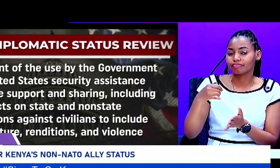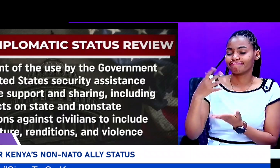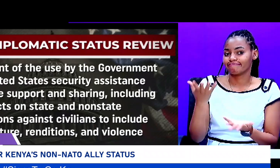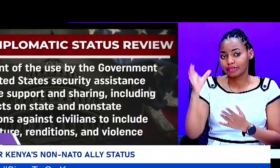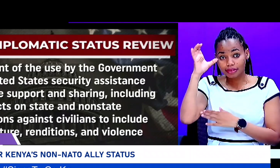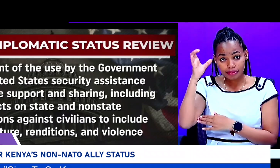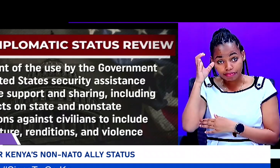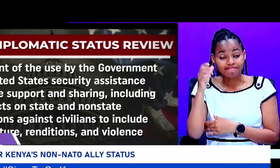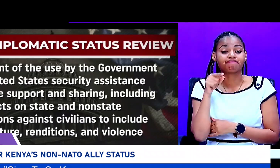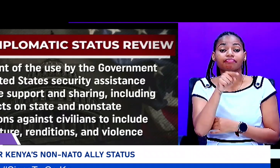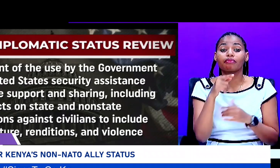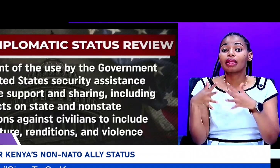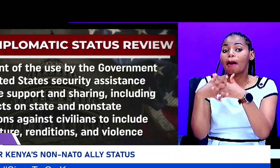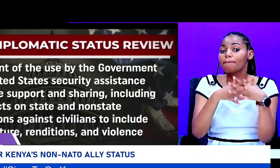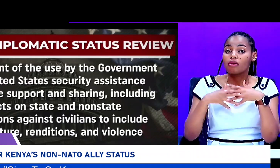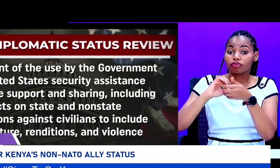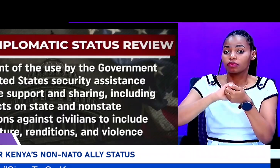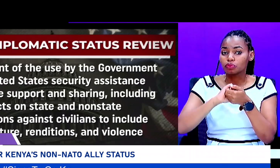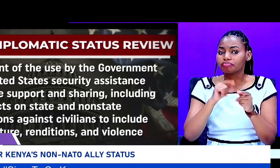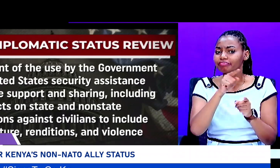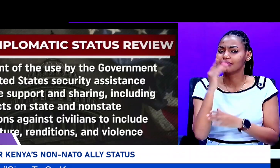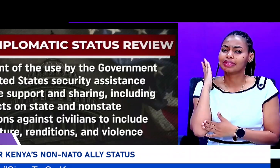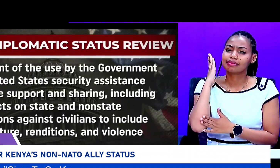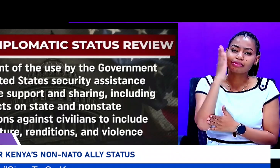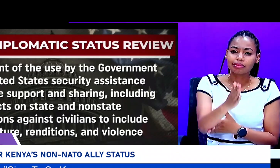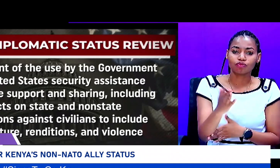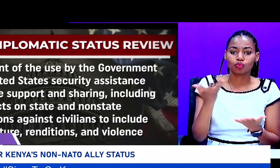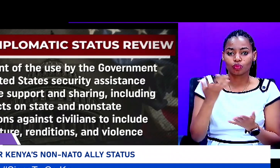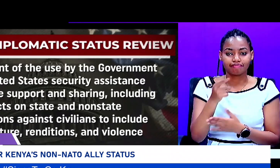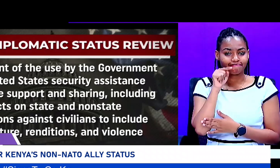US considers its adversaries, including